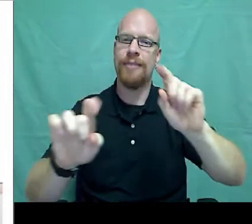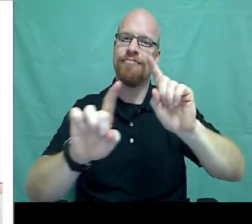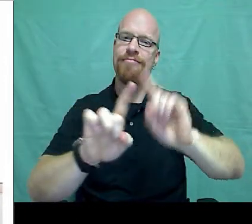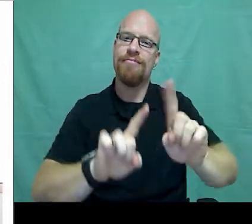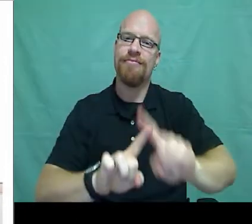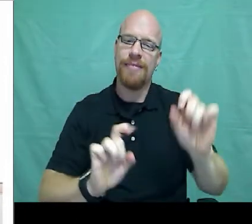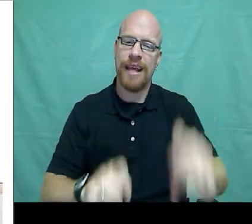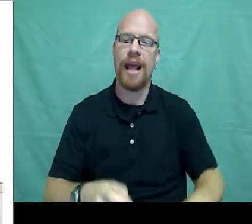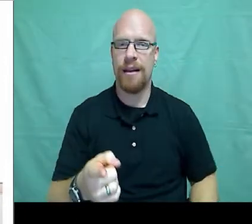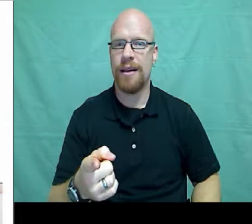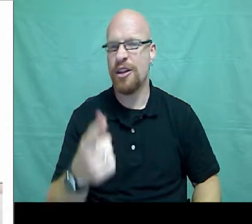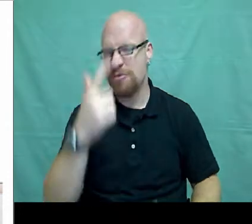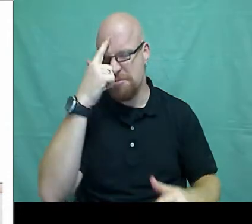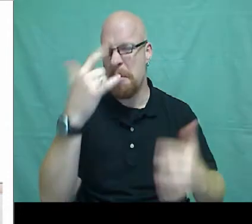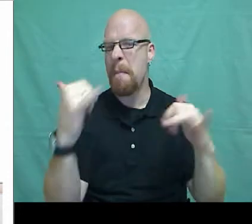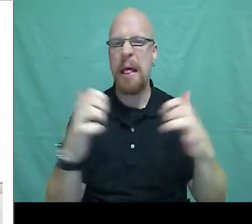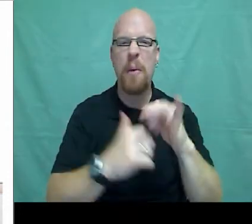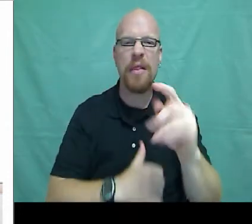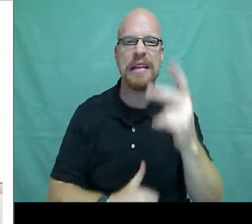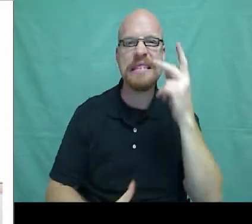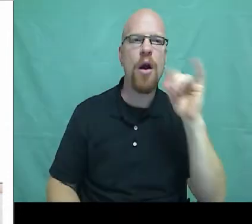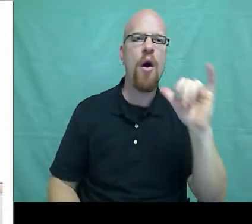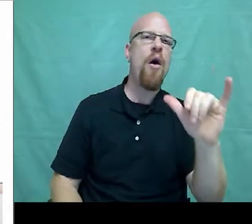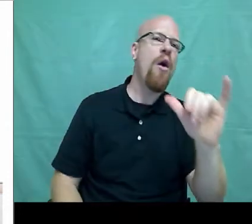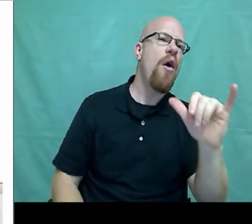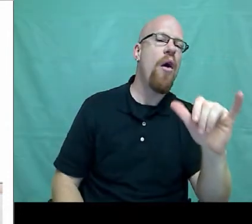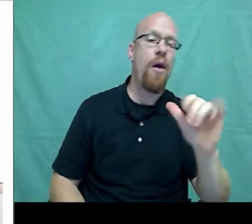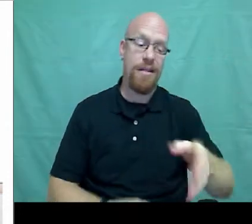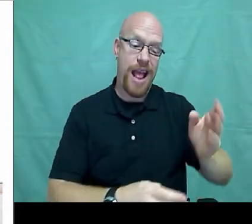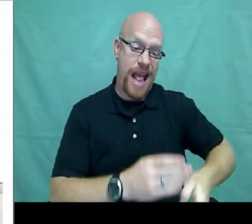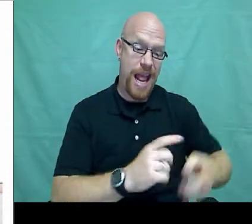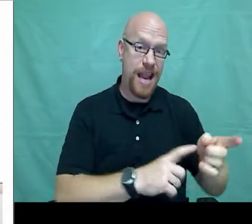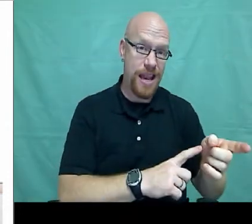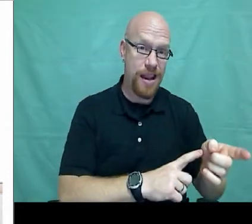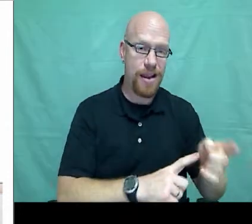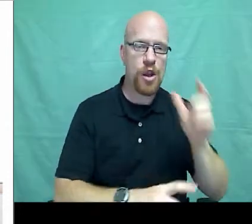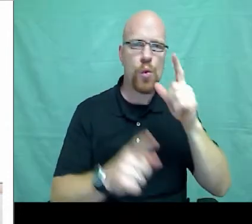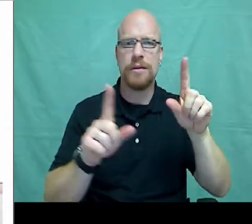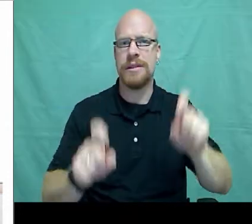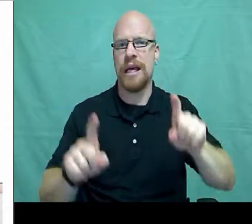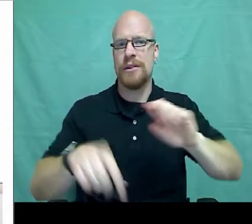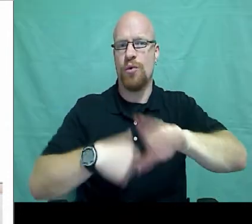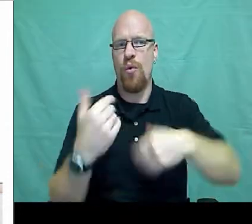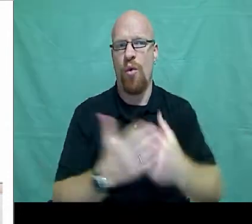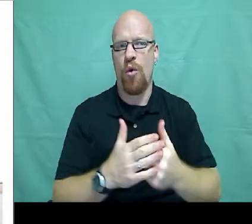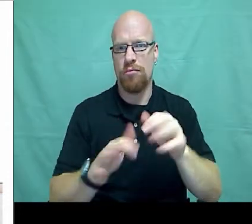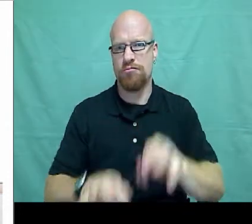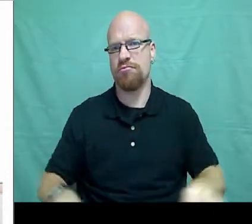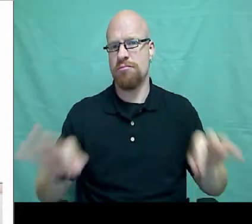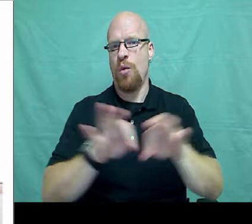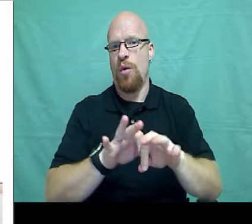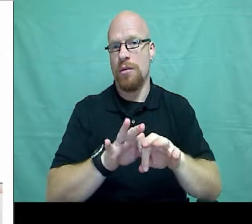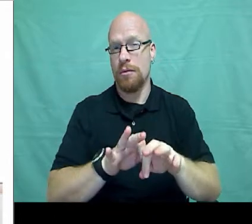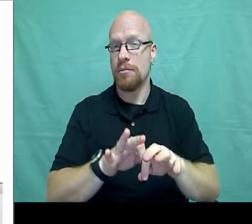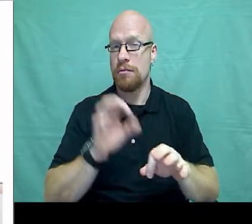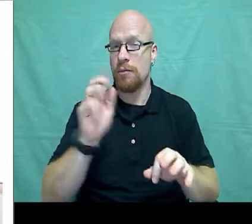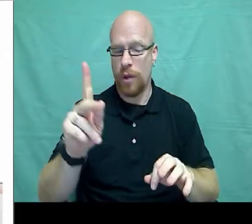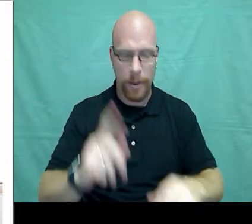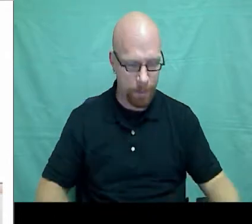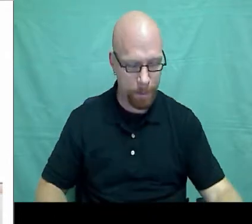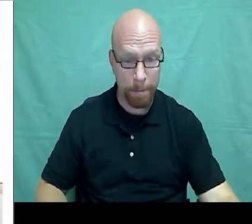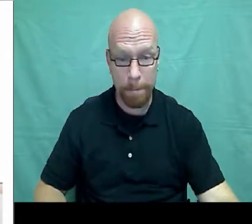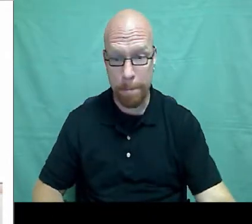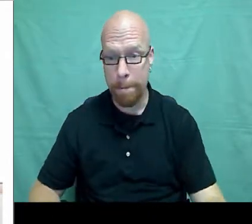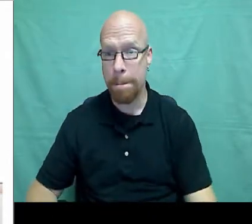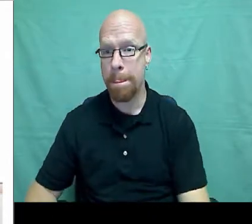to be. There are many different things you can do, so just play with it and see what you like. And when you're finished, you're going to test every